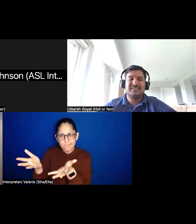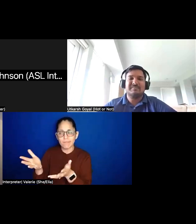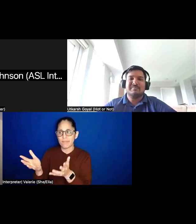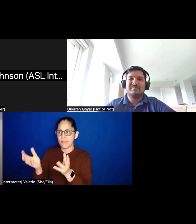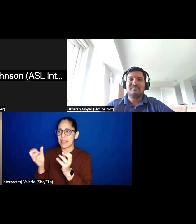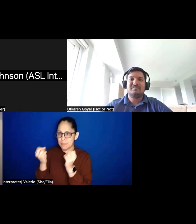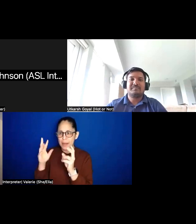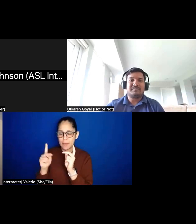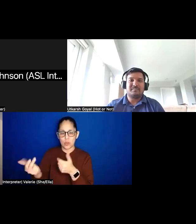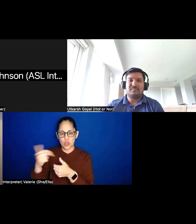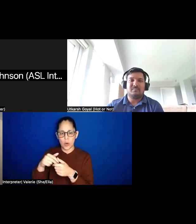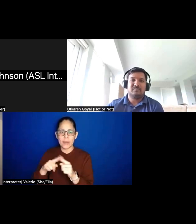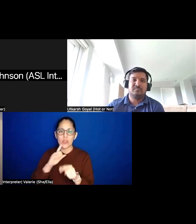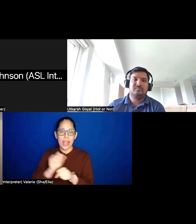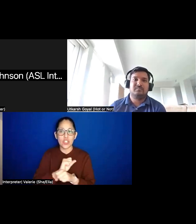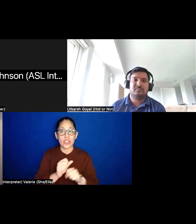Mm-hmm. Yeah.